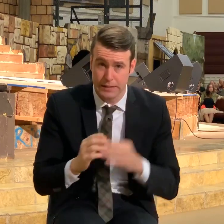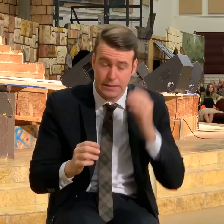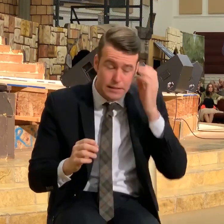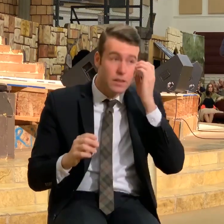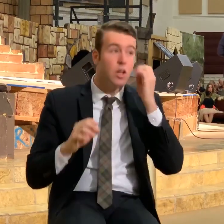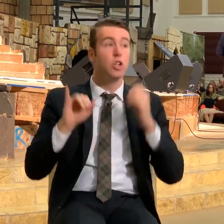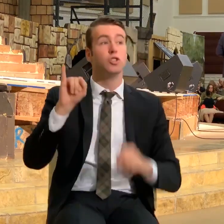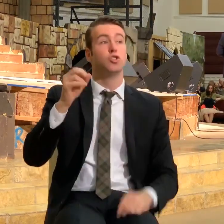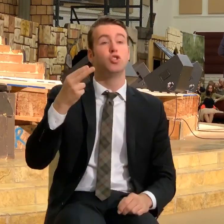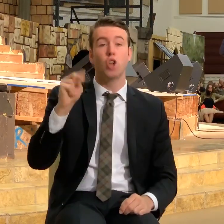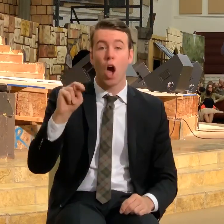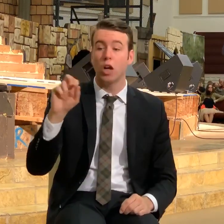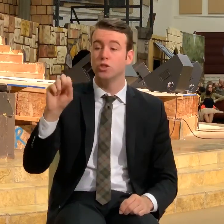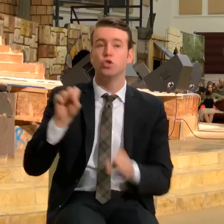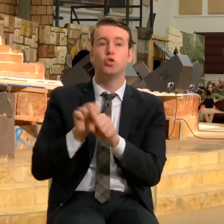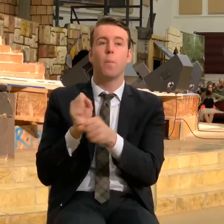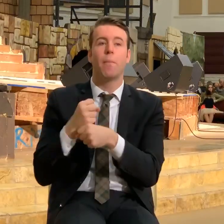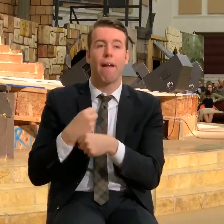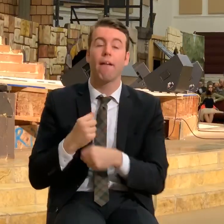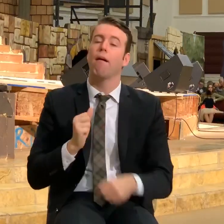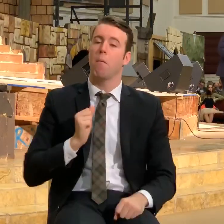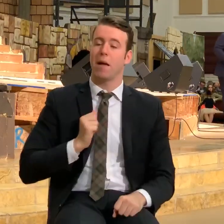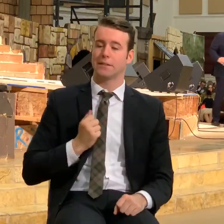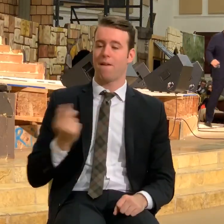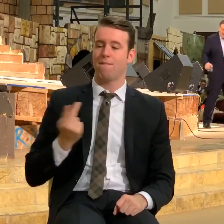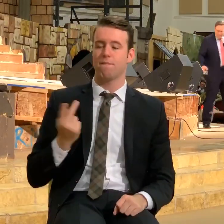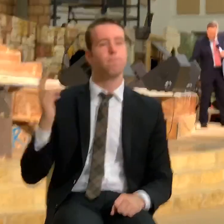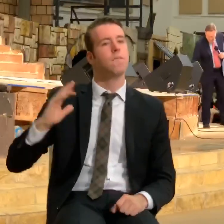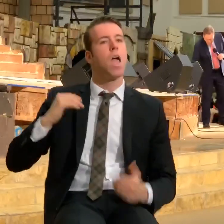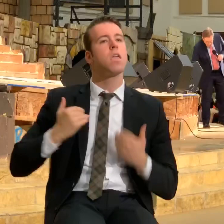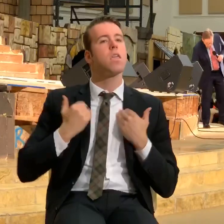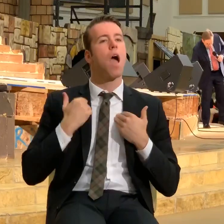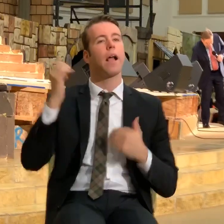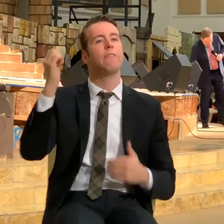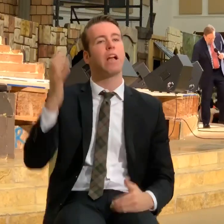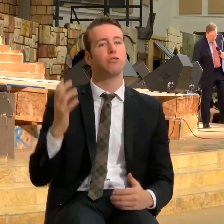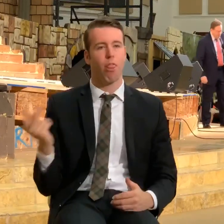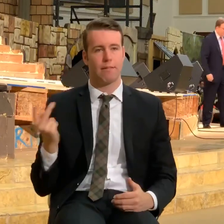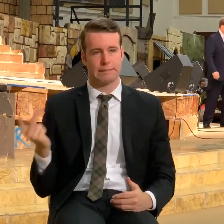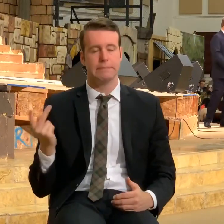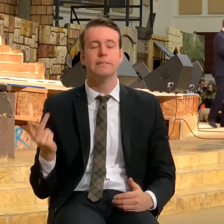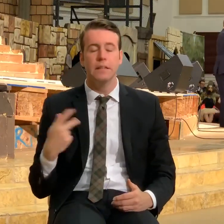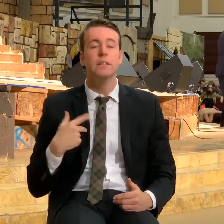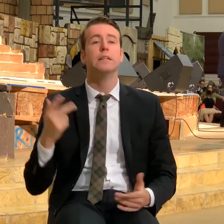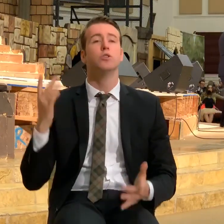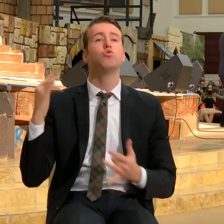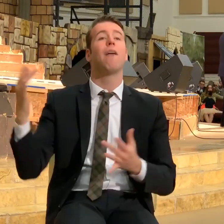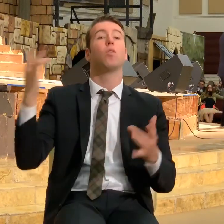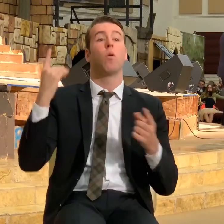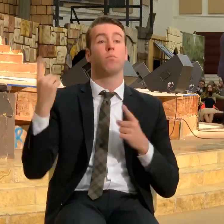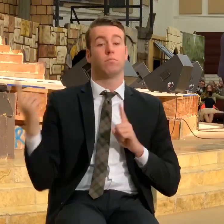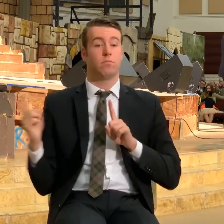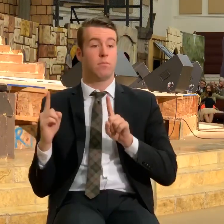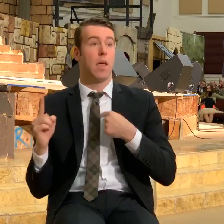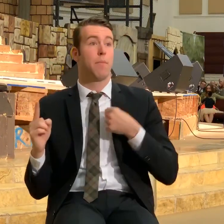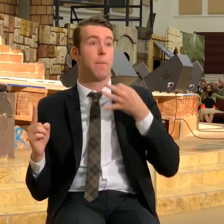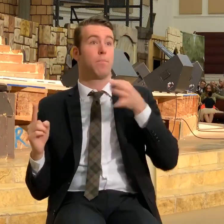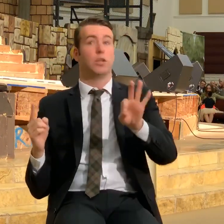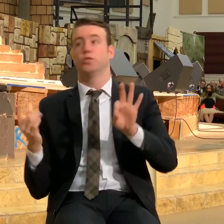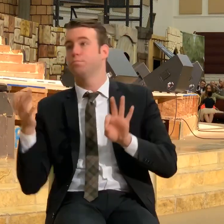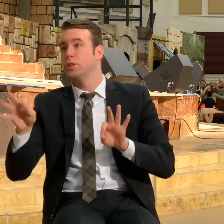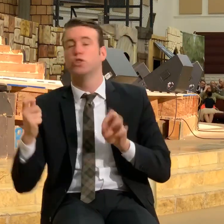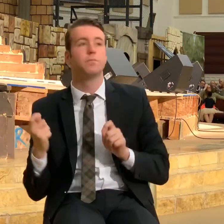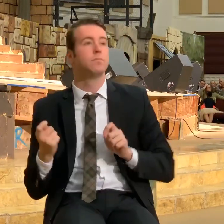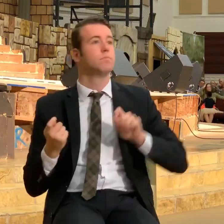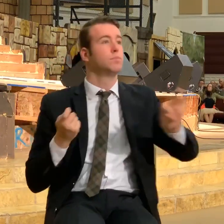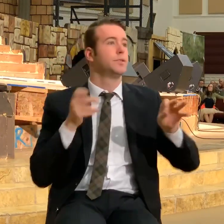John Shoemaker and I were young evangelists. We traveled together. And I preached one night, he preached the other night. And